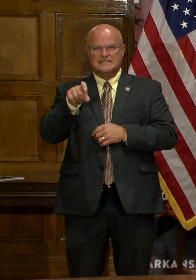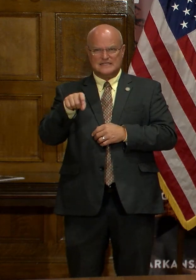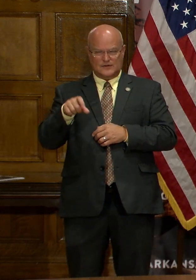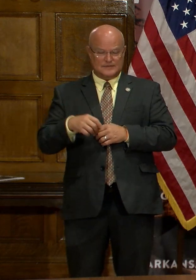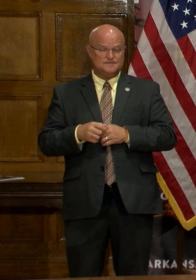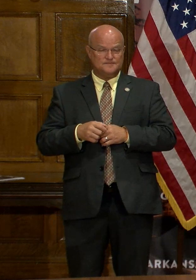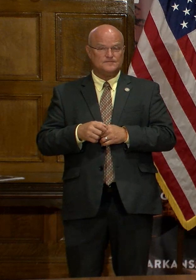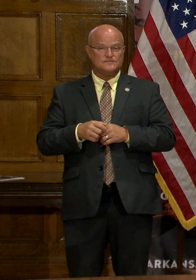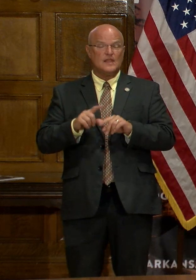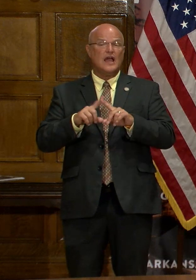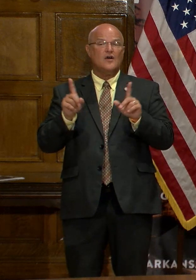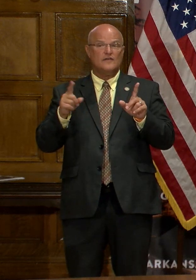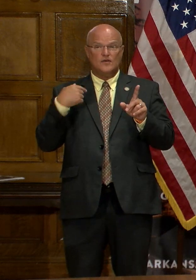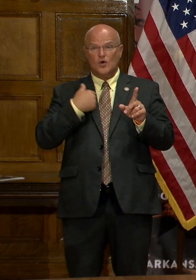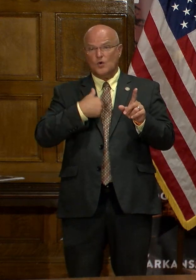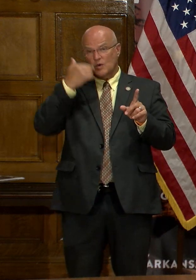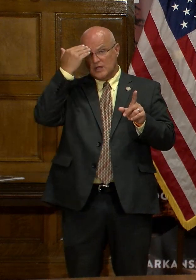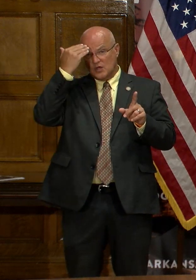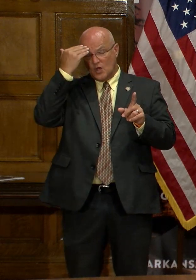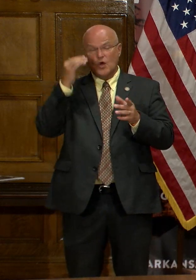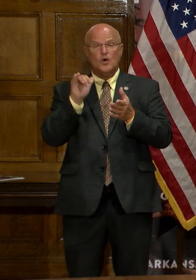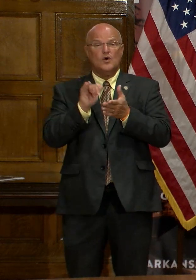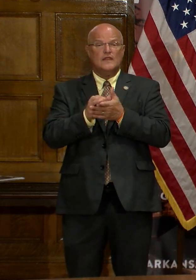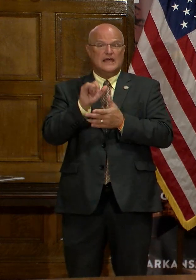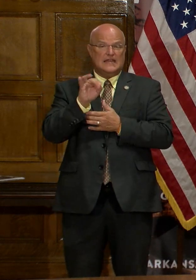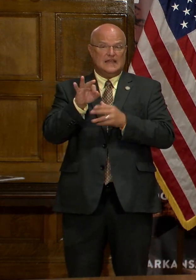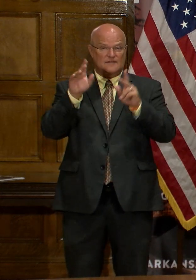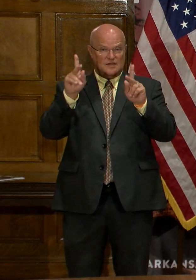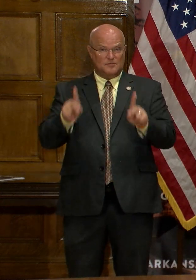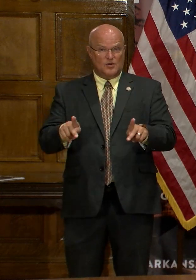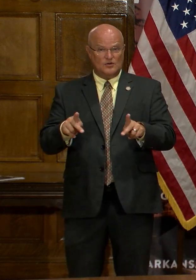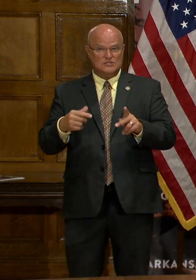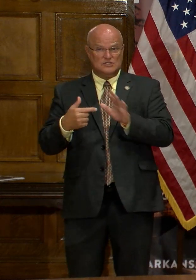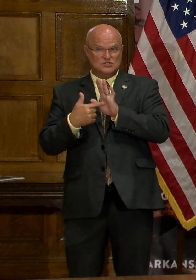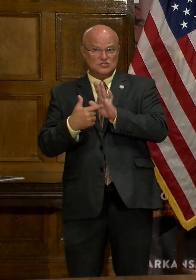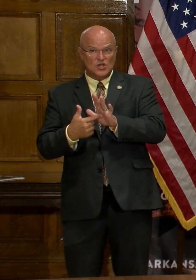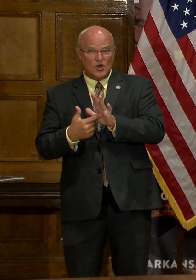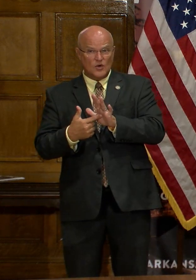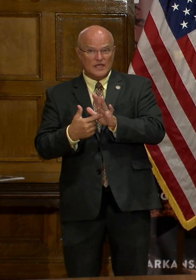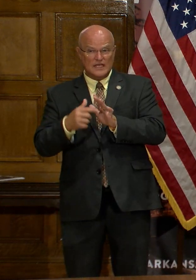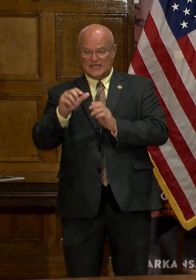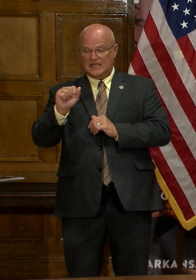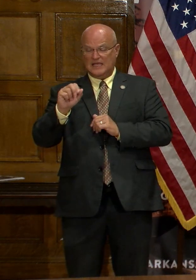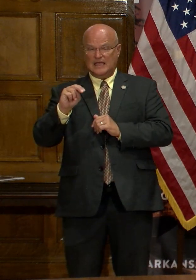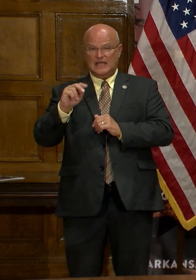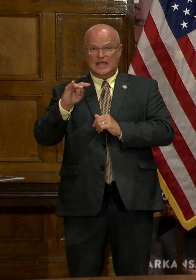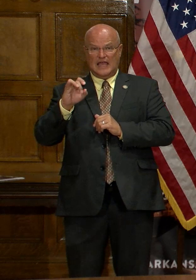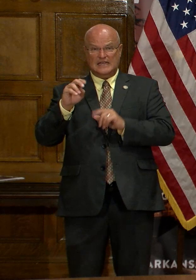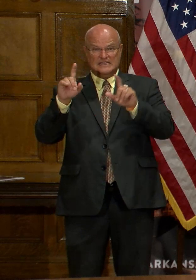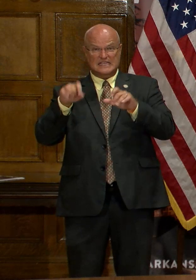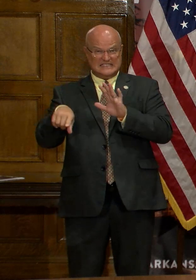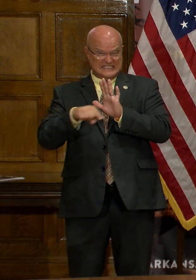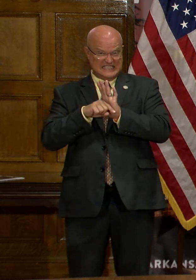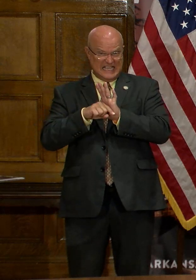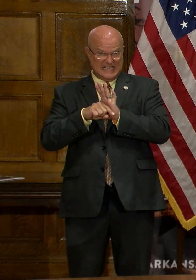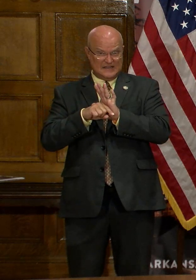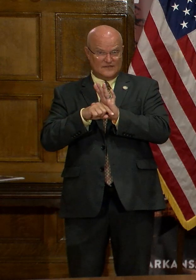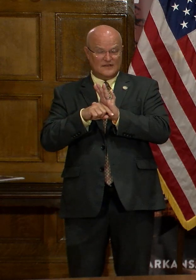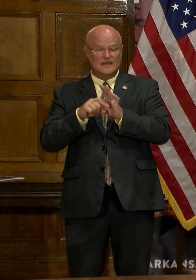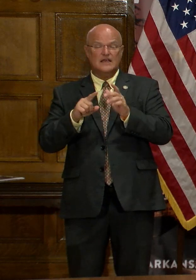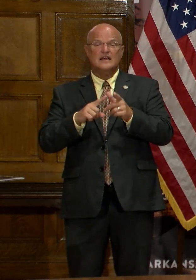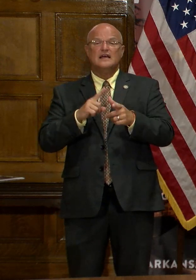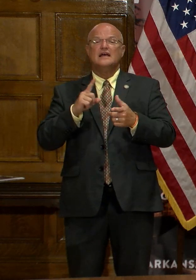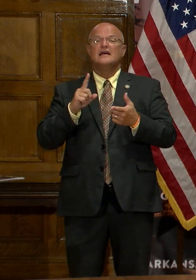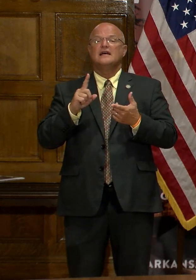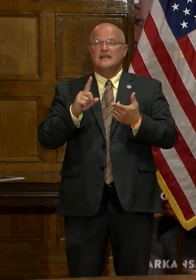necessary. However, we know that if a person has symptoms and their antigen test is negative,